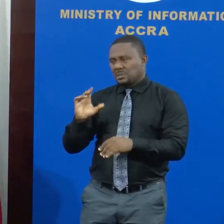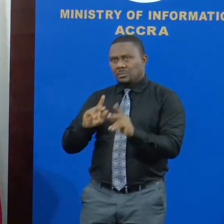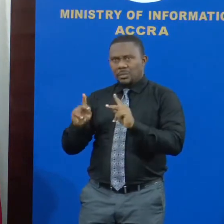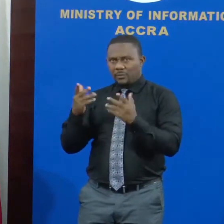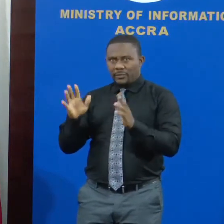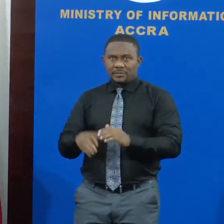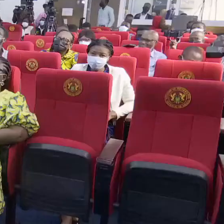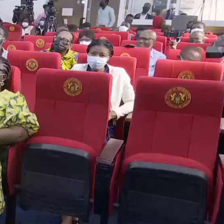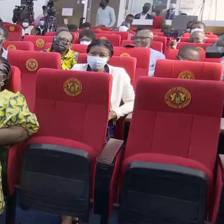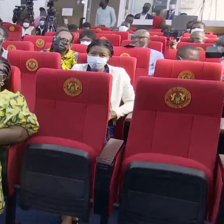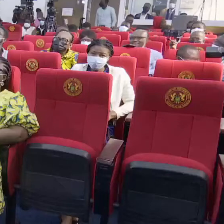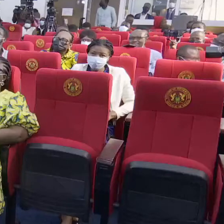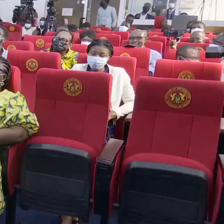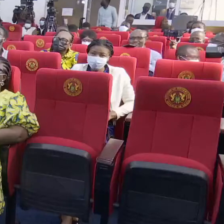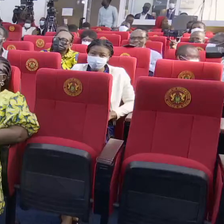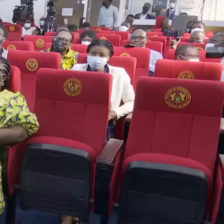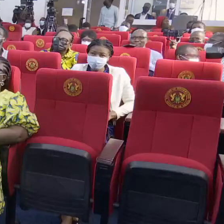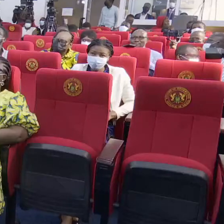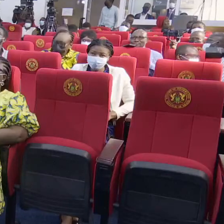Then,